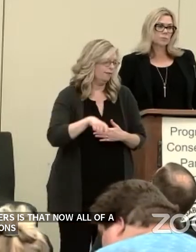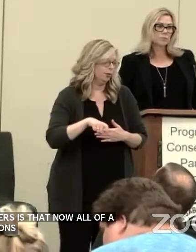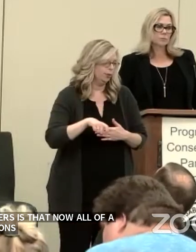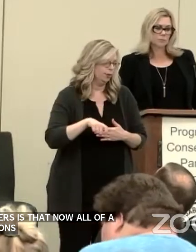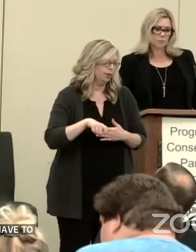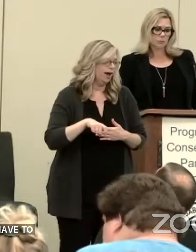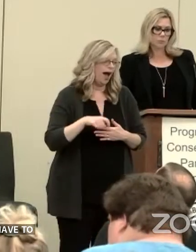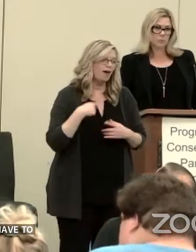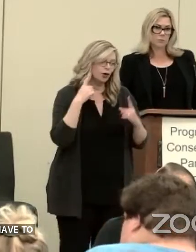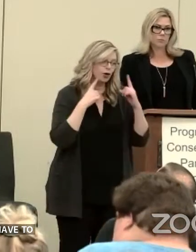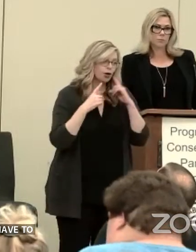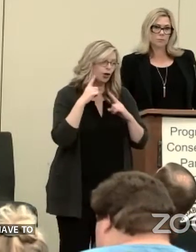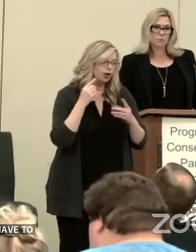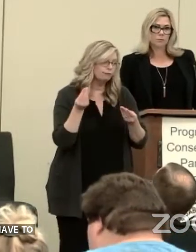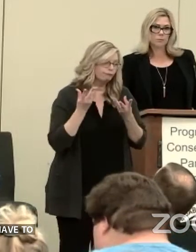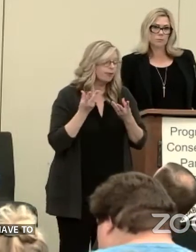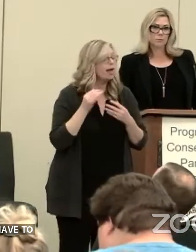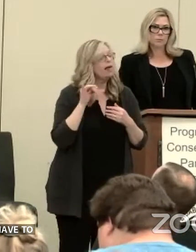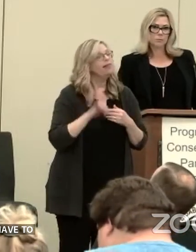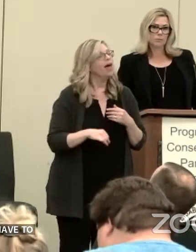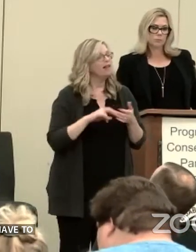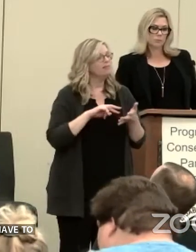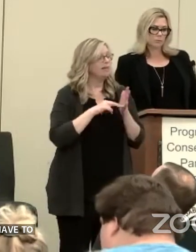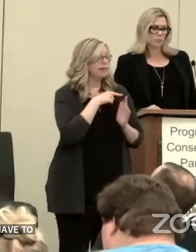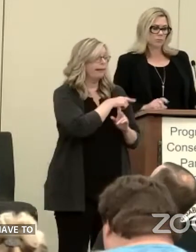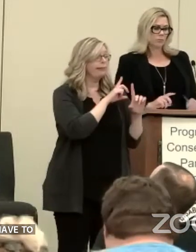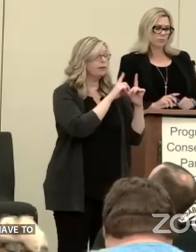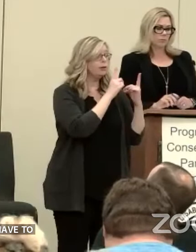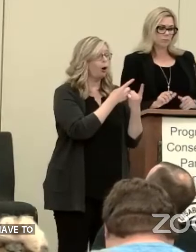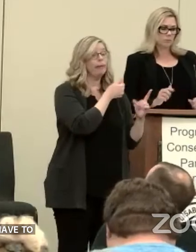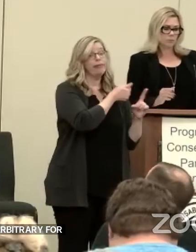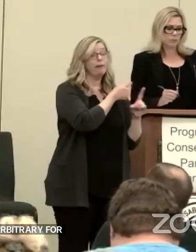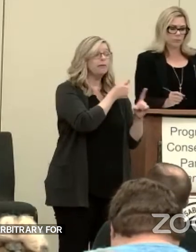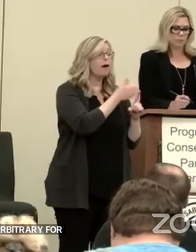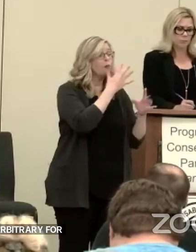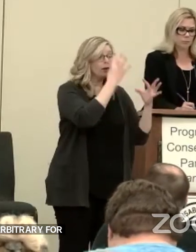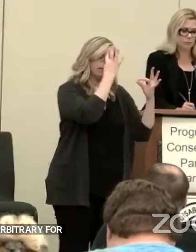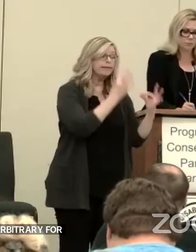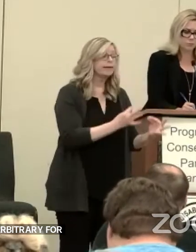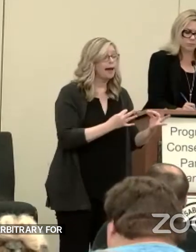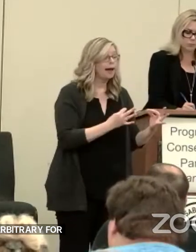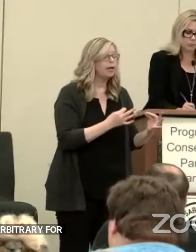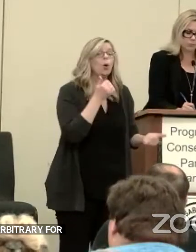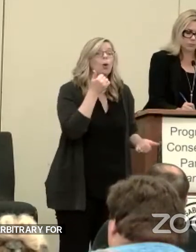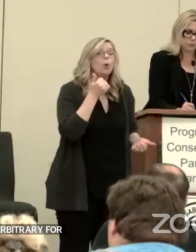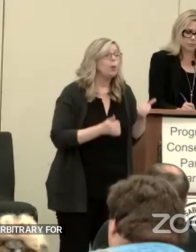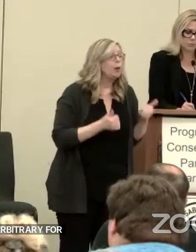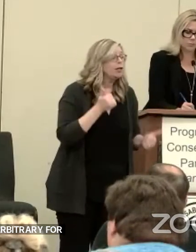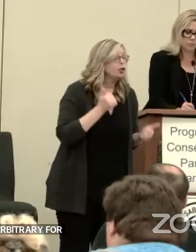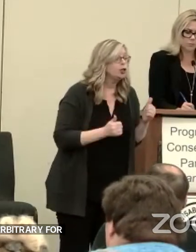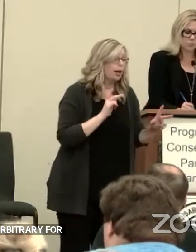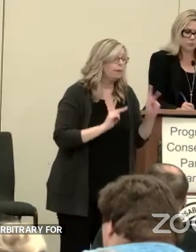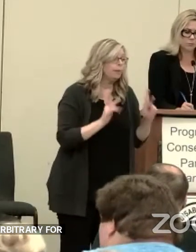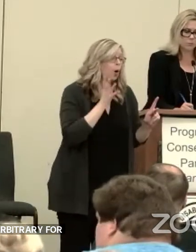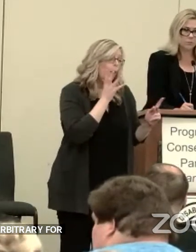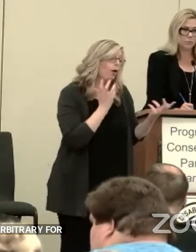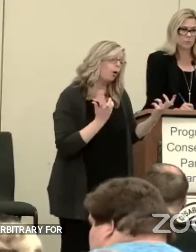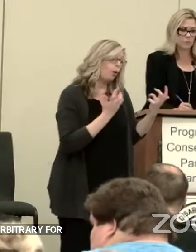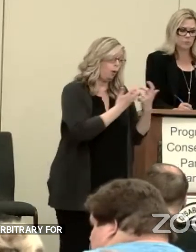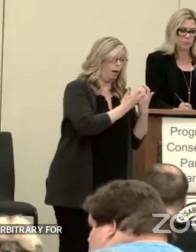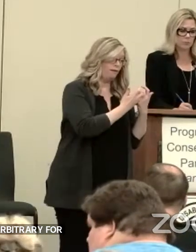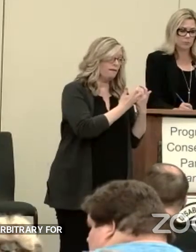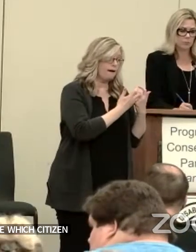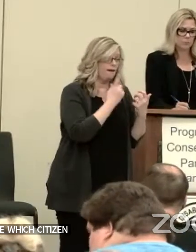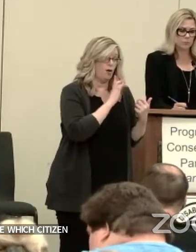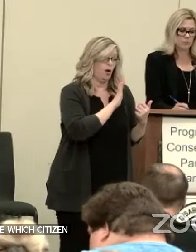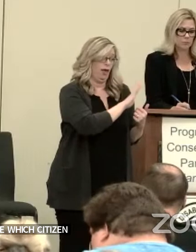It is then arbitrary for the department to decide which citizen actually qualifies for